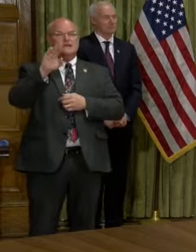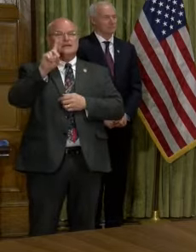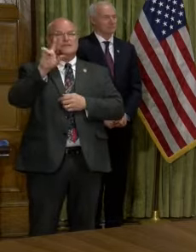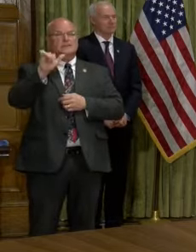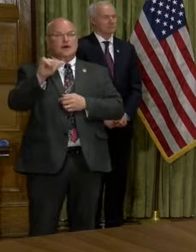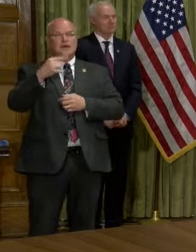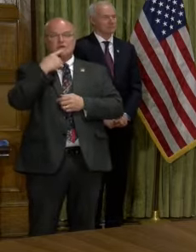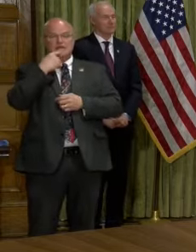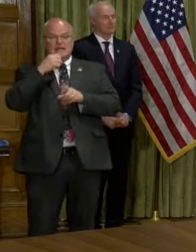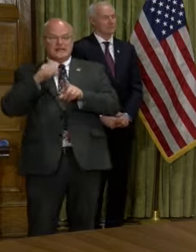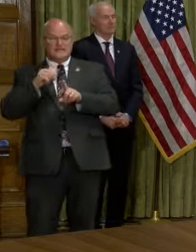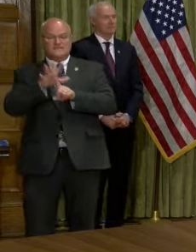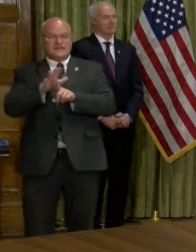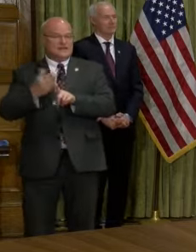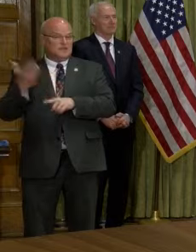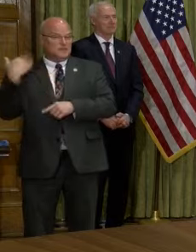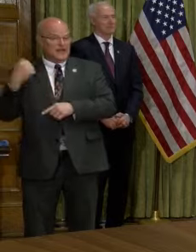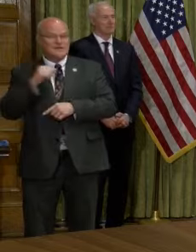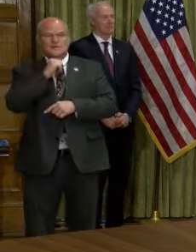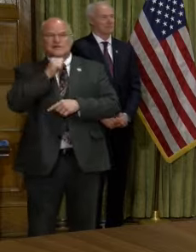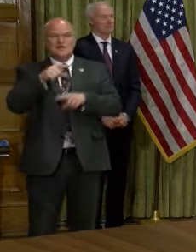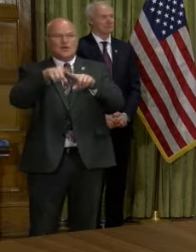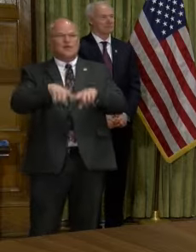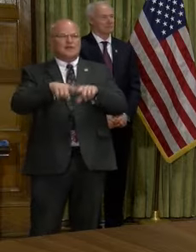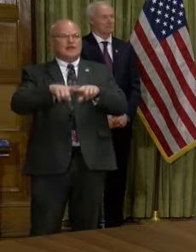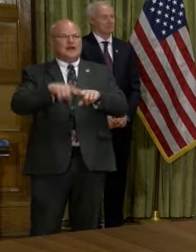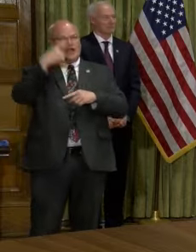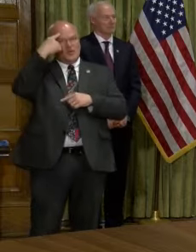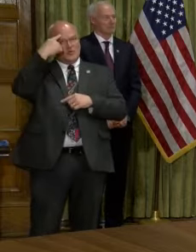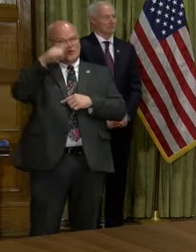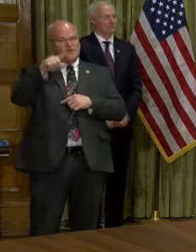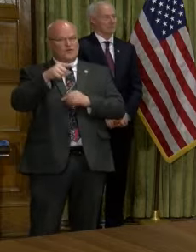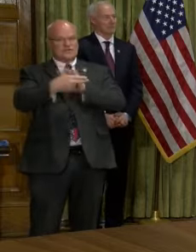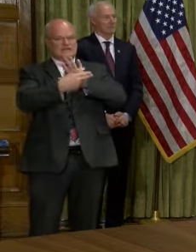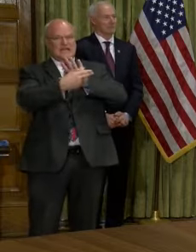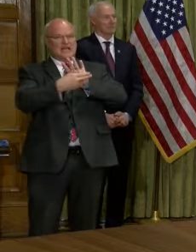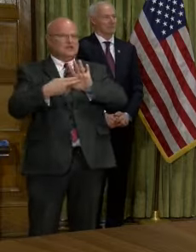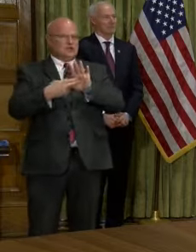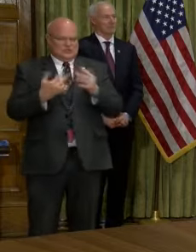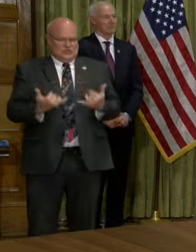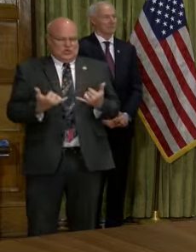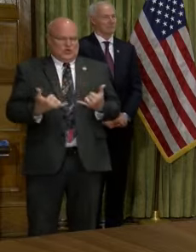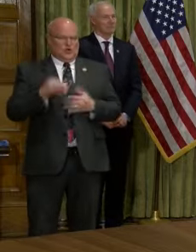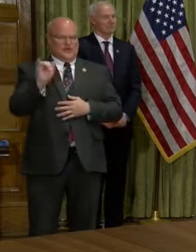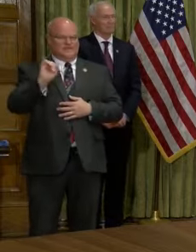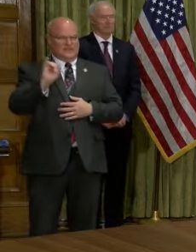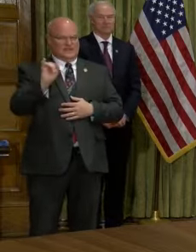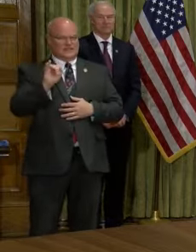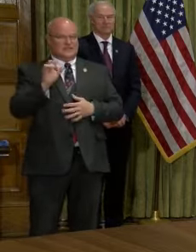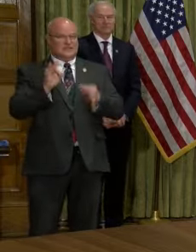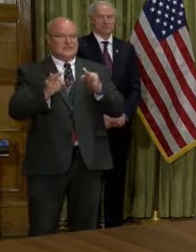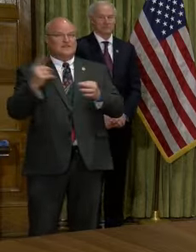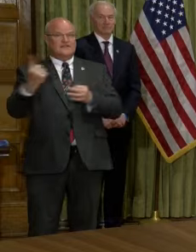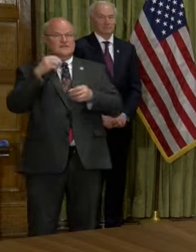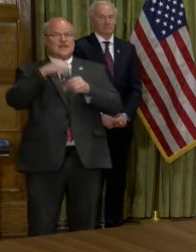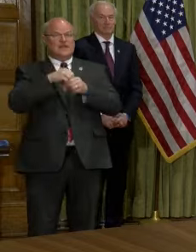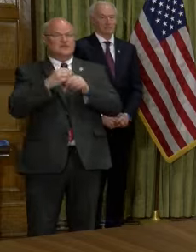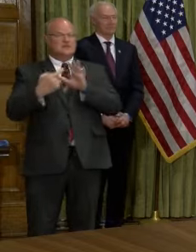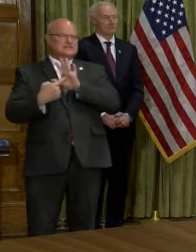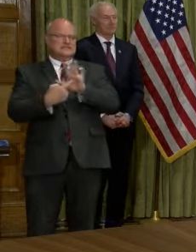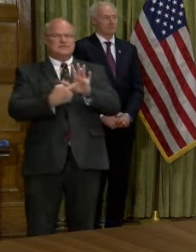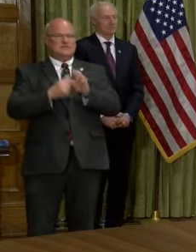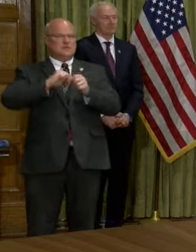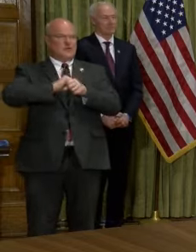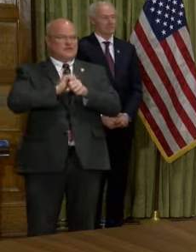been infected in the past, but they're not reliable for diagnosing a current infection. So if someone came in with symptoms